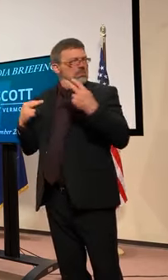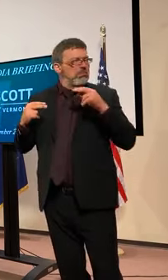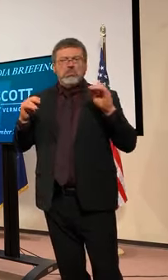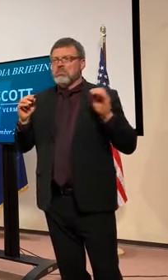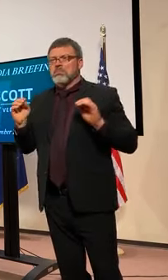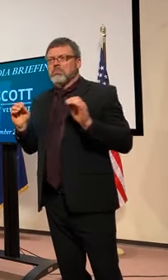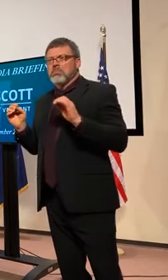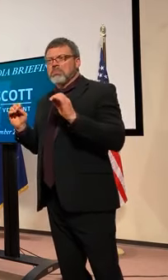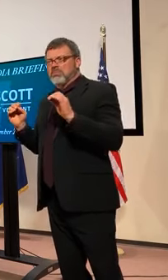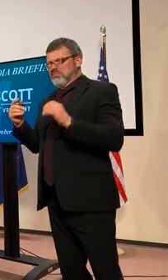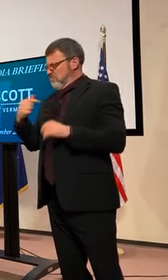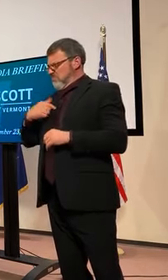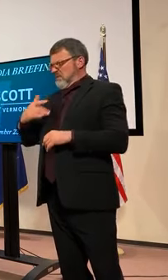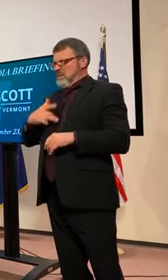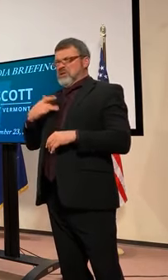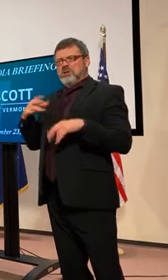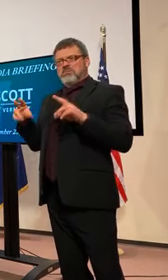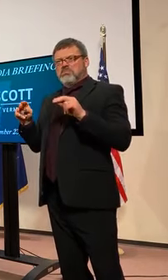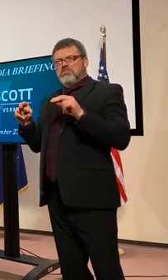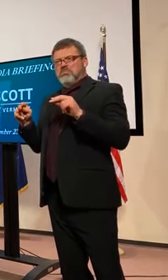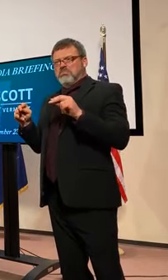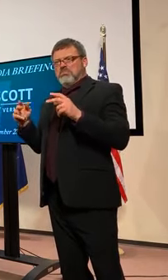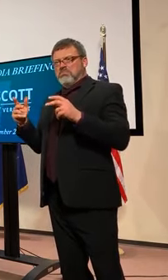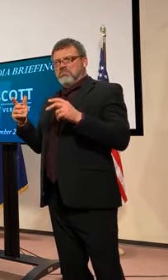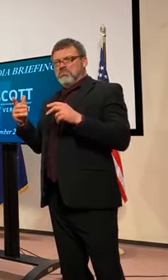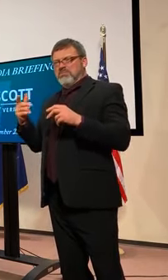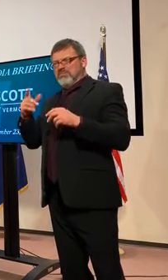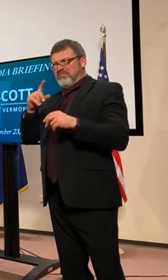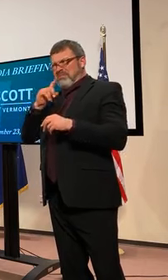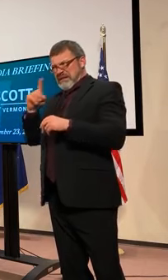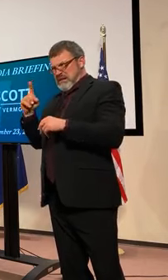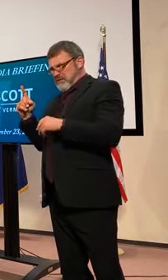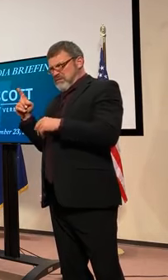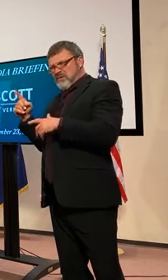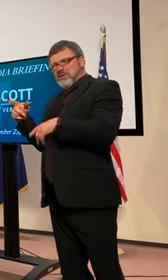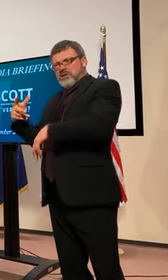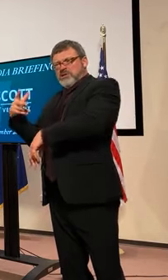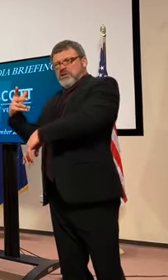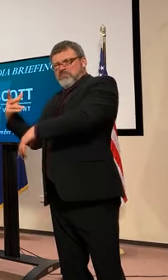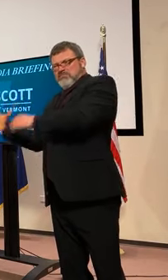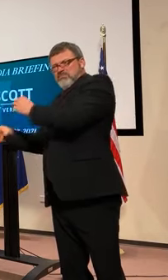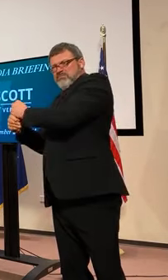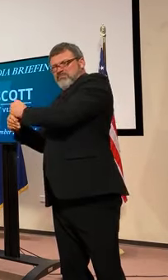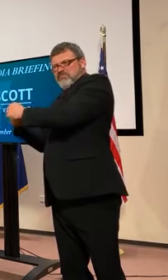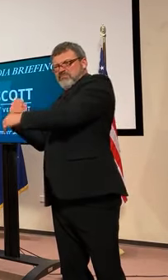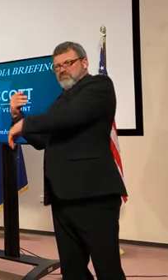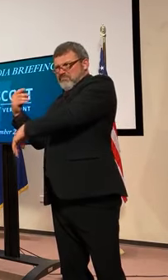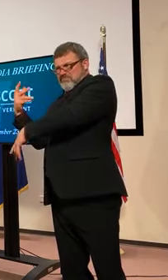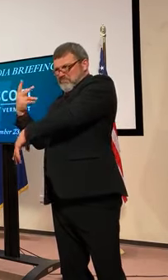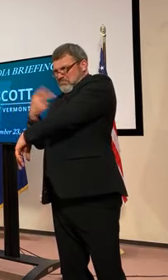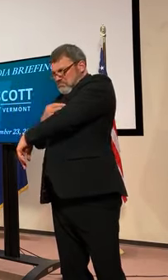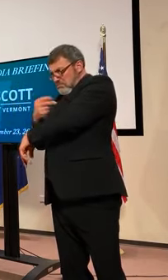I would hope not, because, you know, when side effects occur, we're talking 24 hours, 48 hours, so